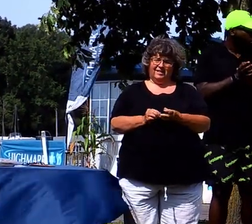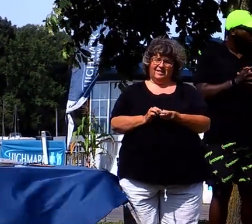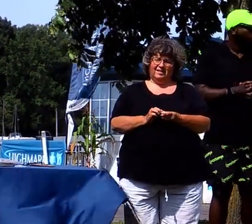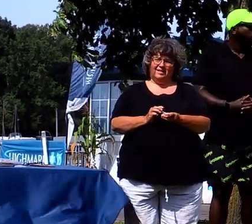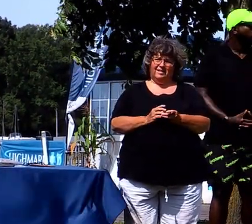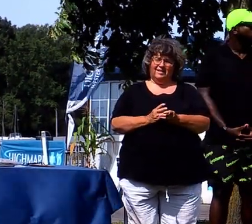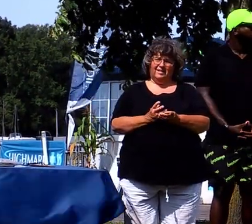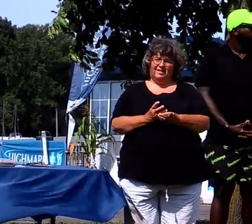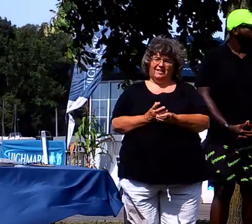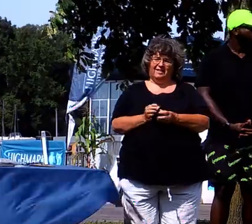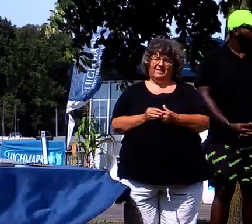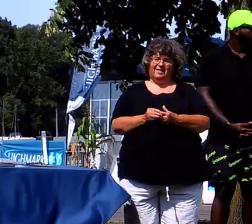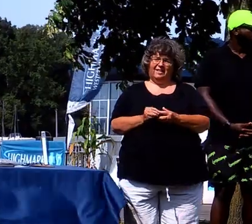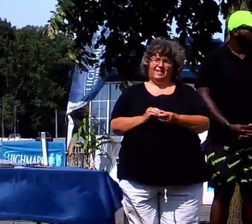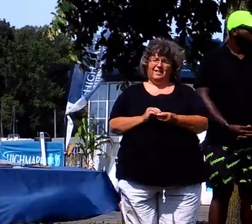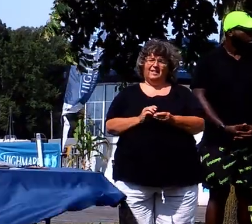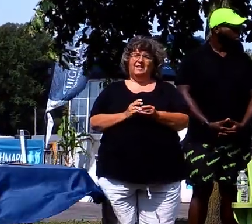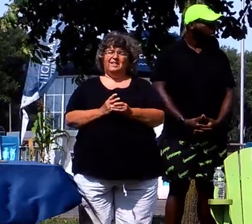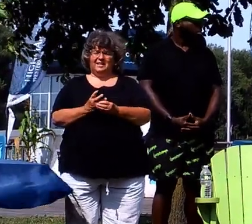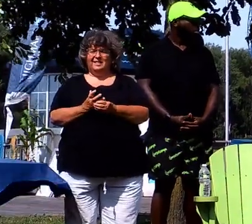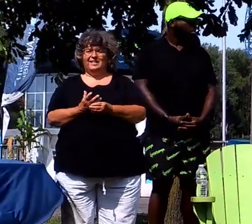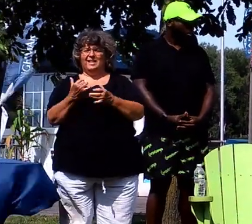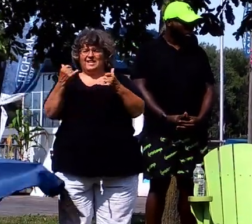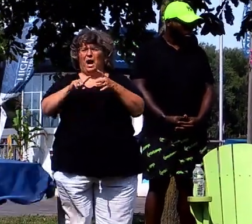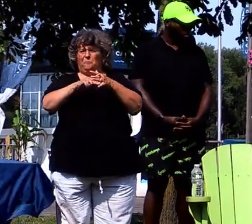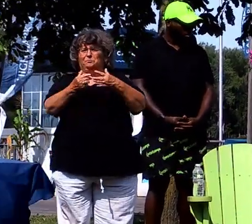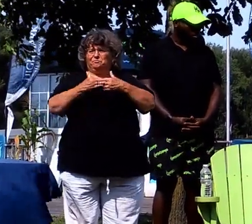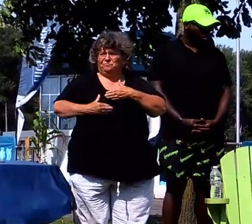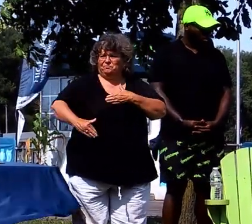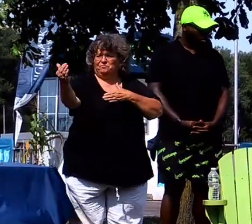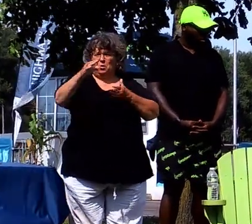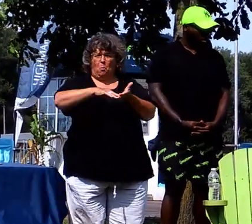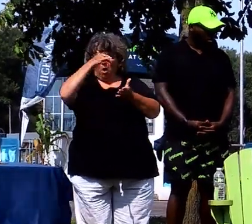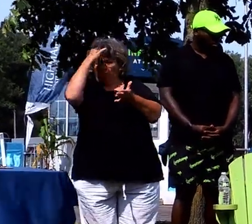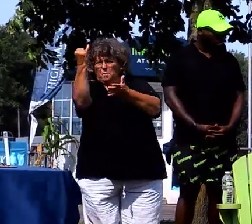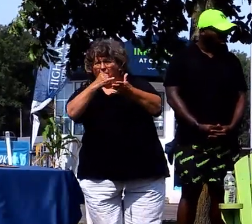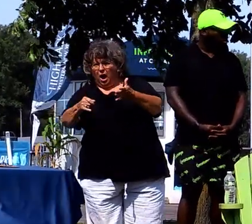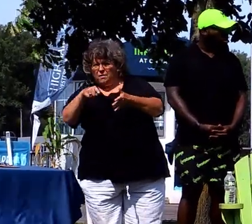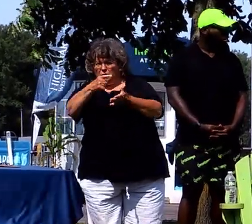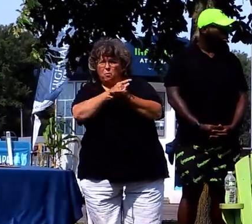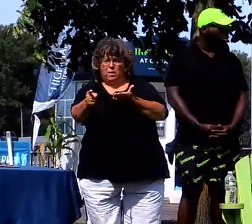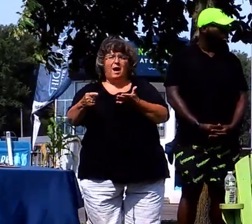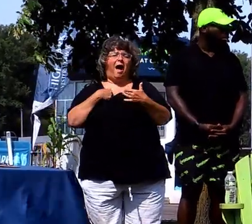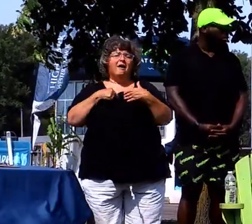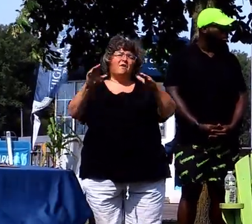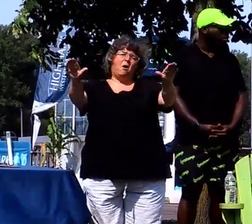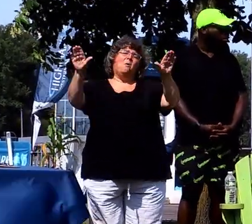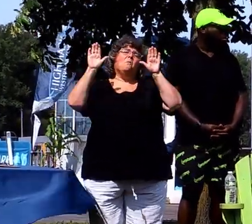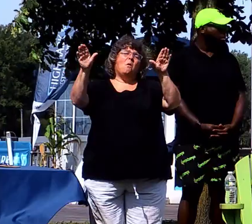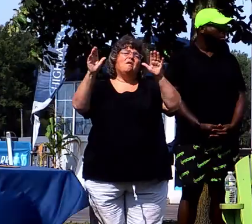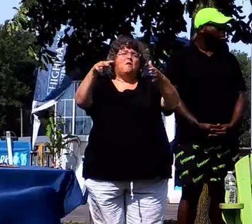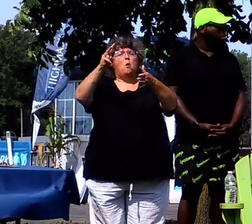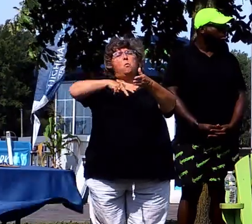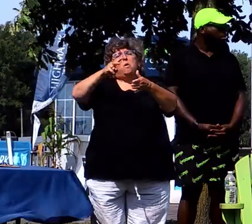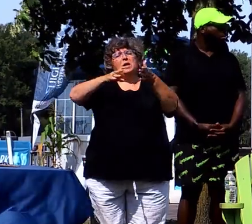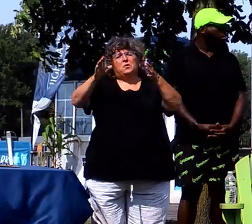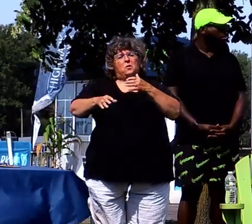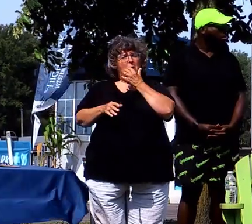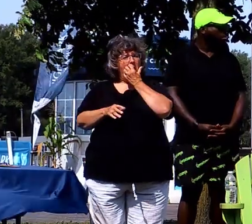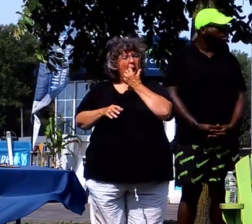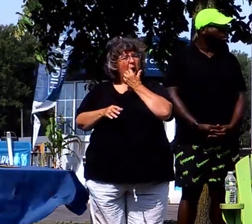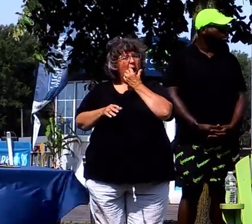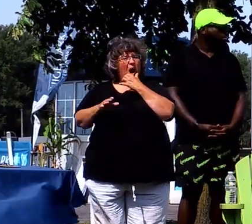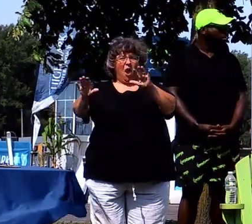Now we're going to go ahead and get started. Like I said, we are learning all about art this week. So I have a wonderful reader here to read our